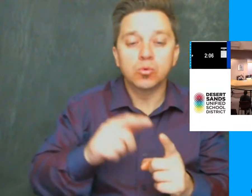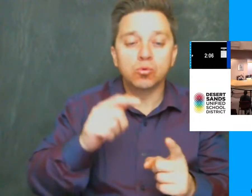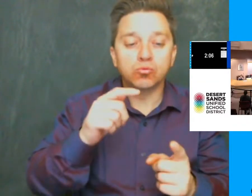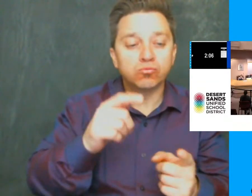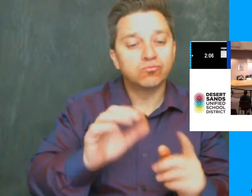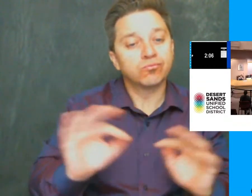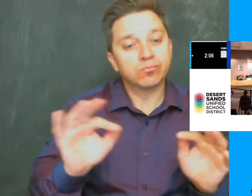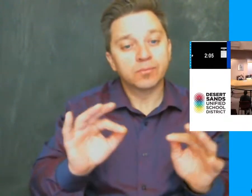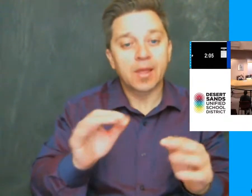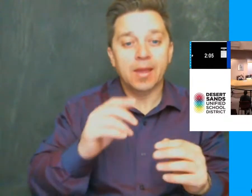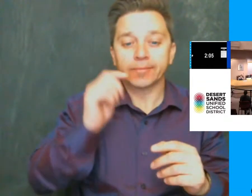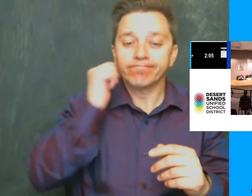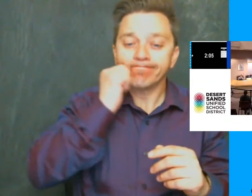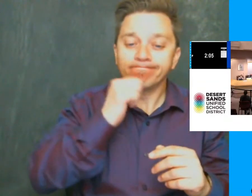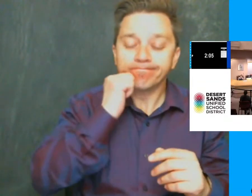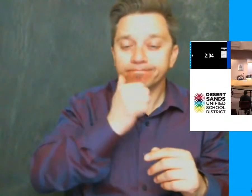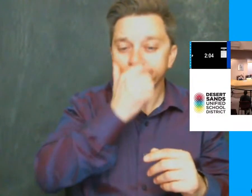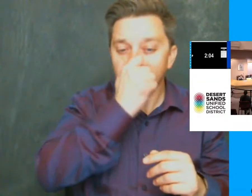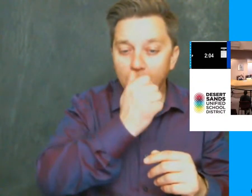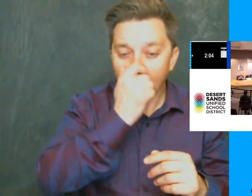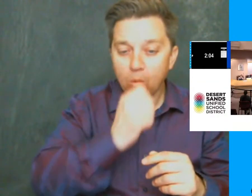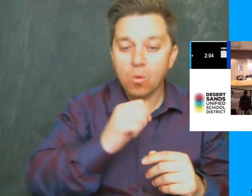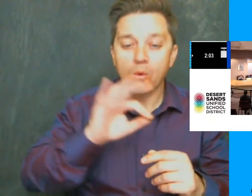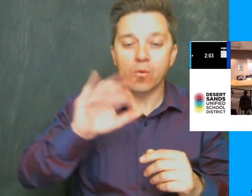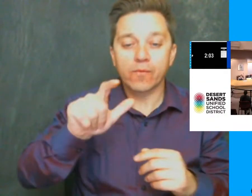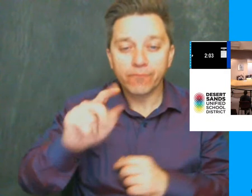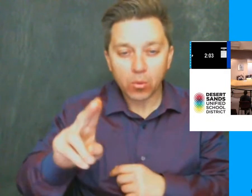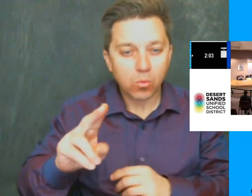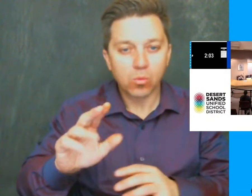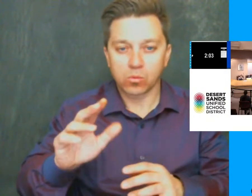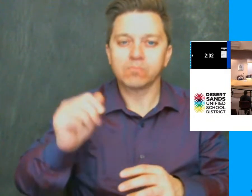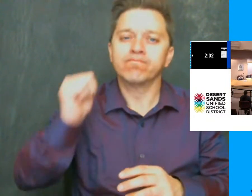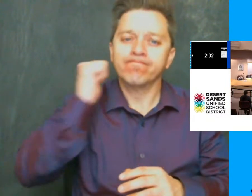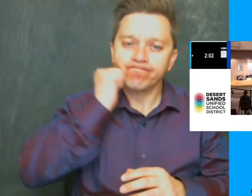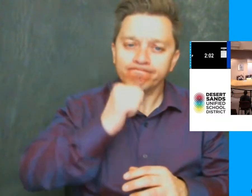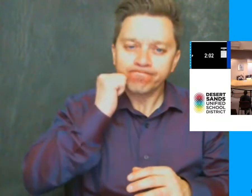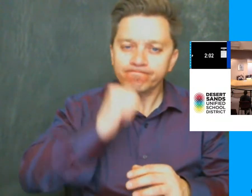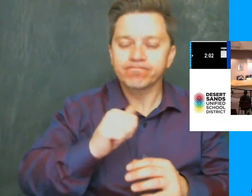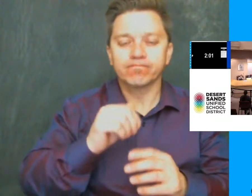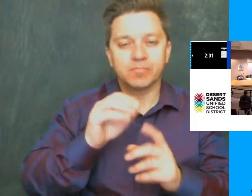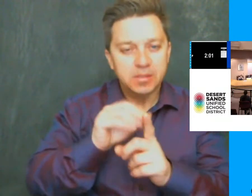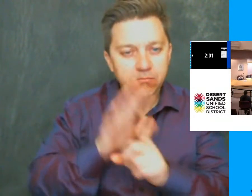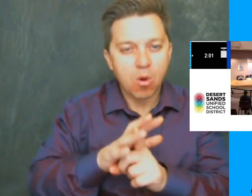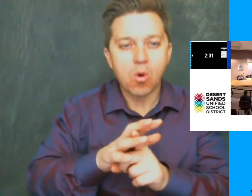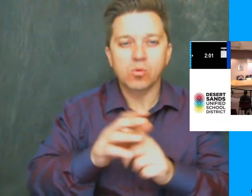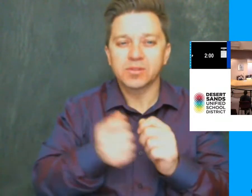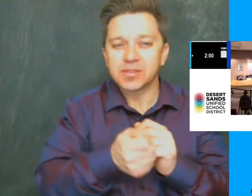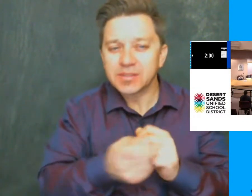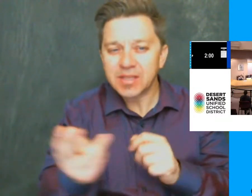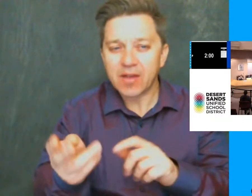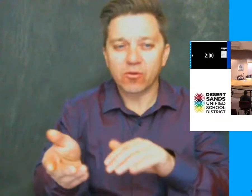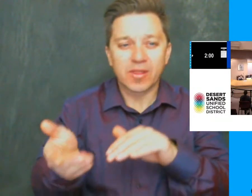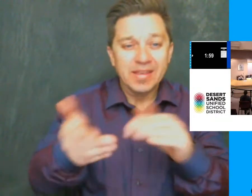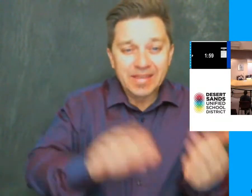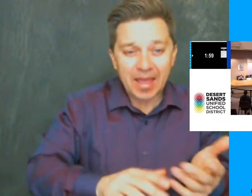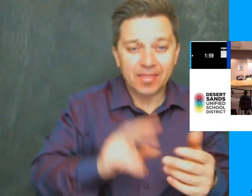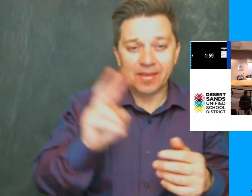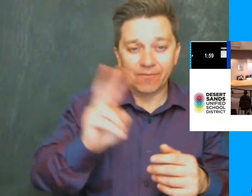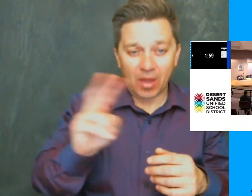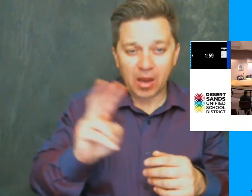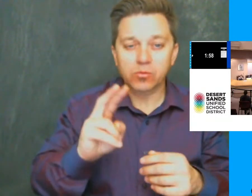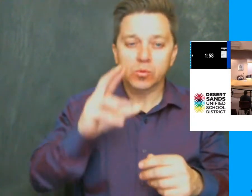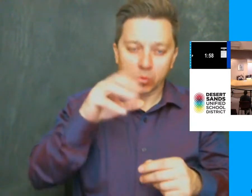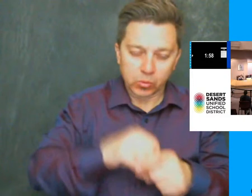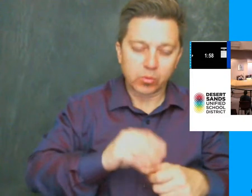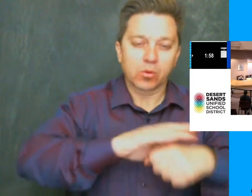cold, the flu. We're daily being exposed to several deadly viruses, including the coronavirus, that has killed close to